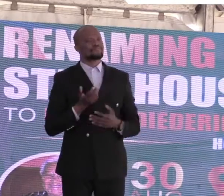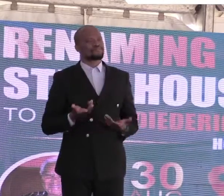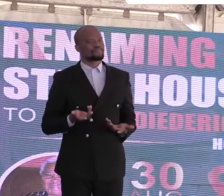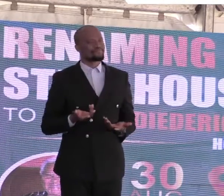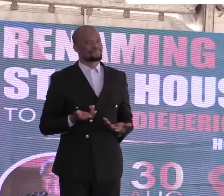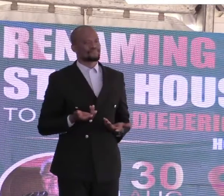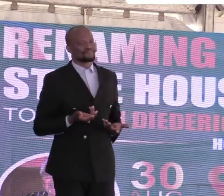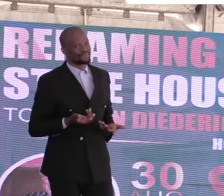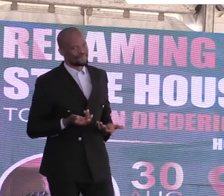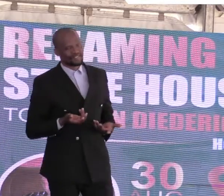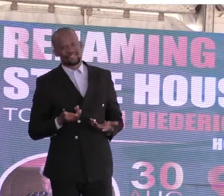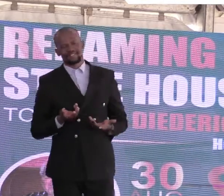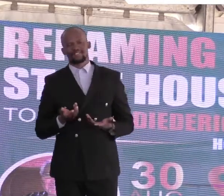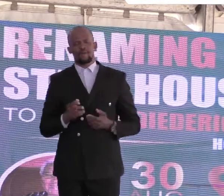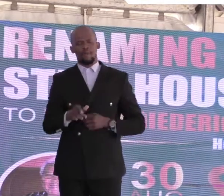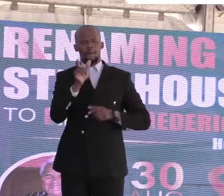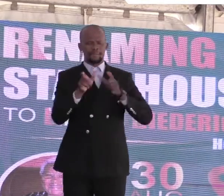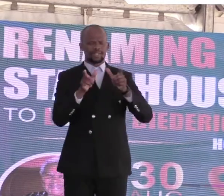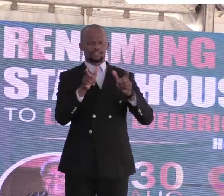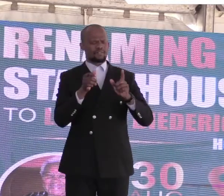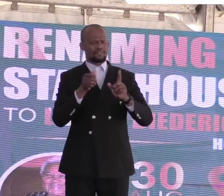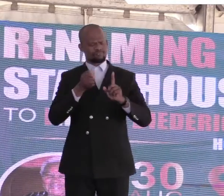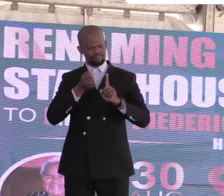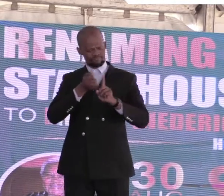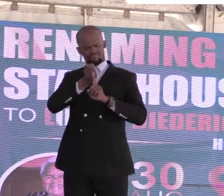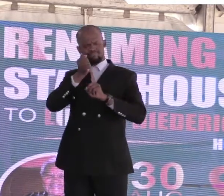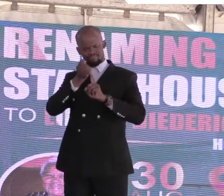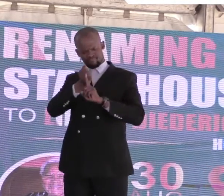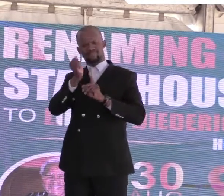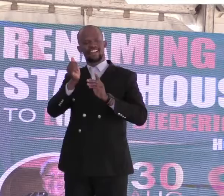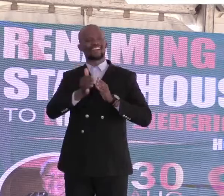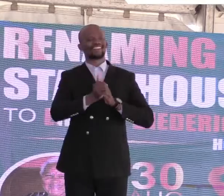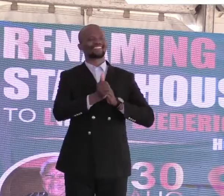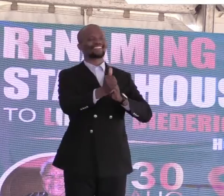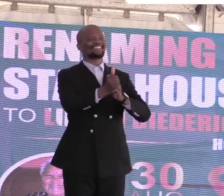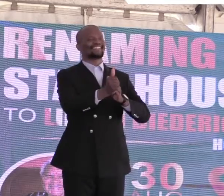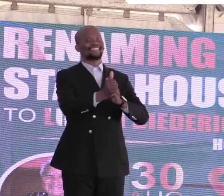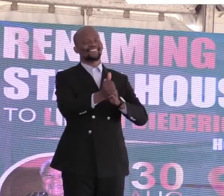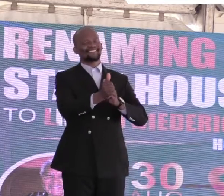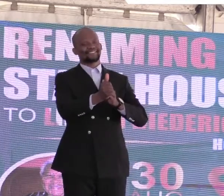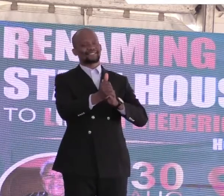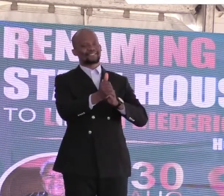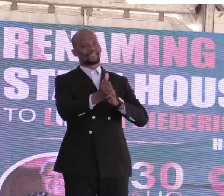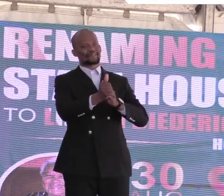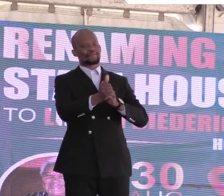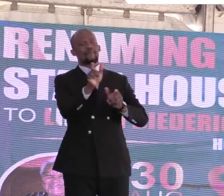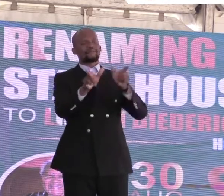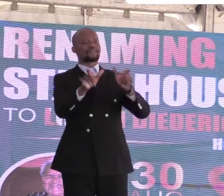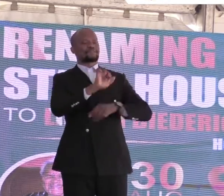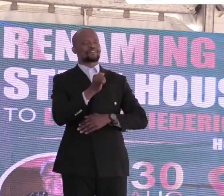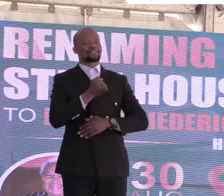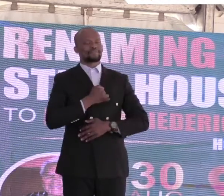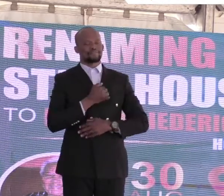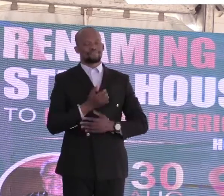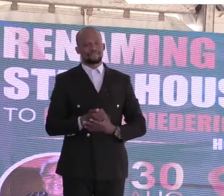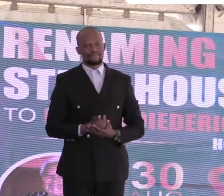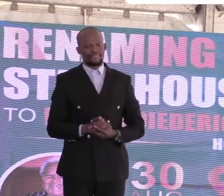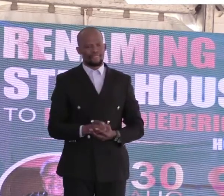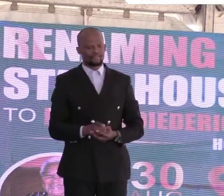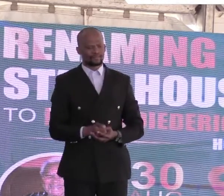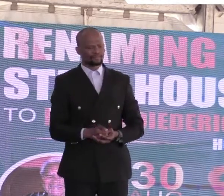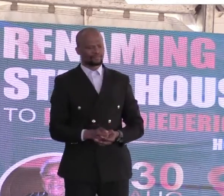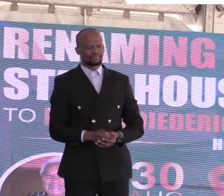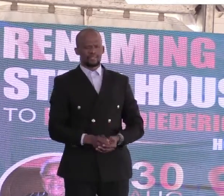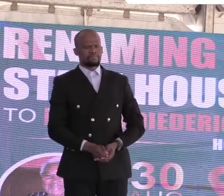a true revolutionary and a leader of our people par excellence. So much has been